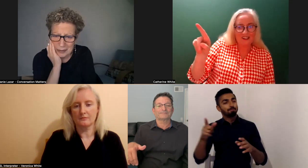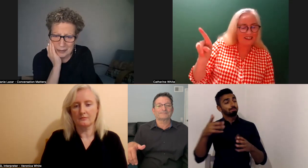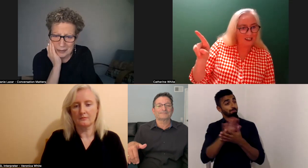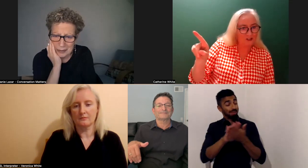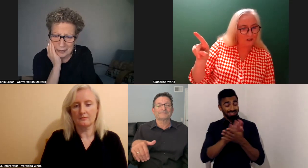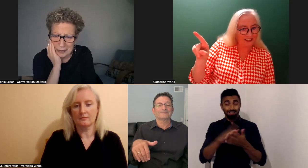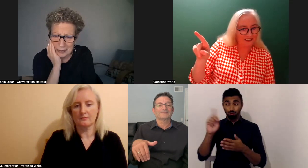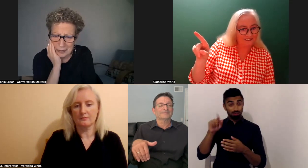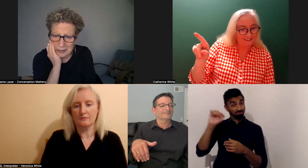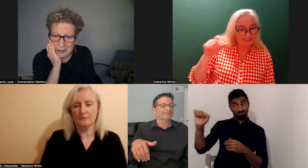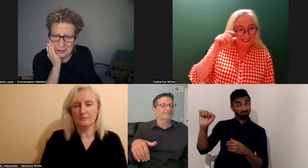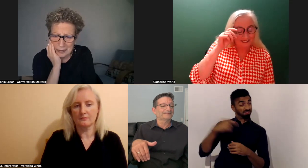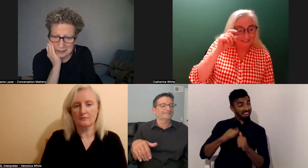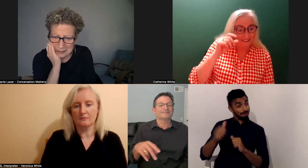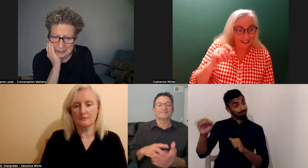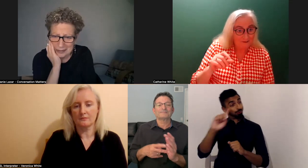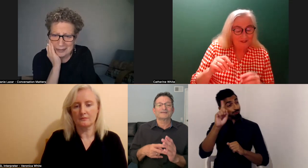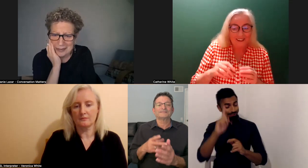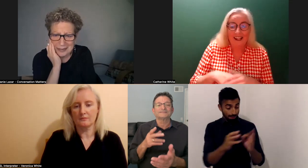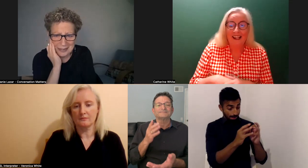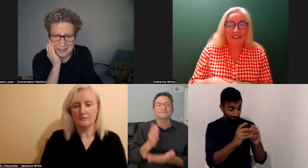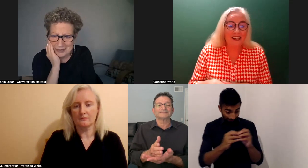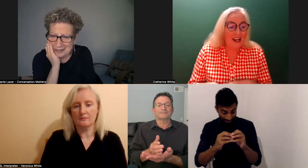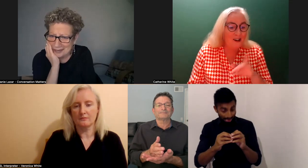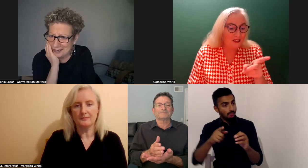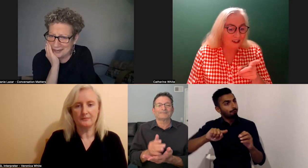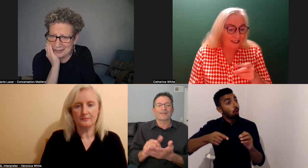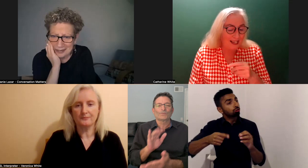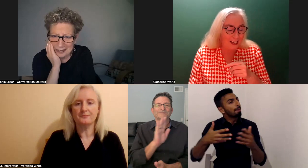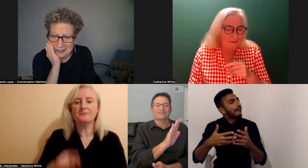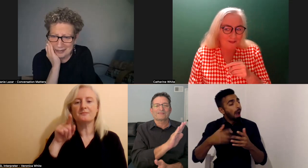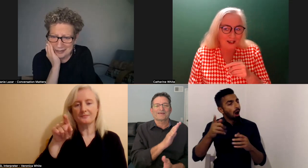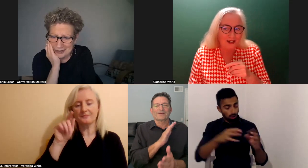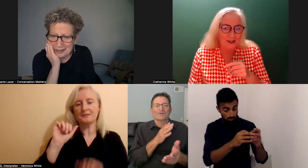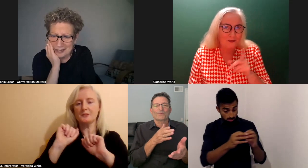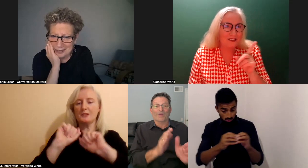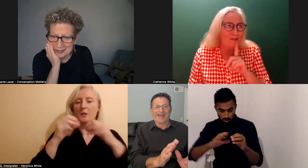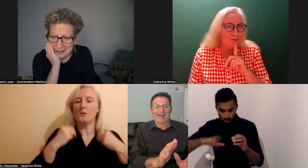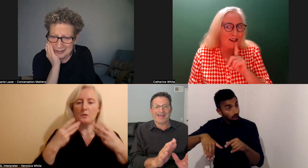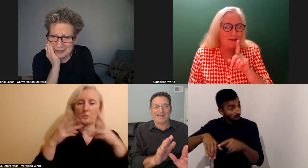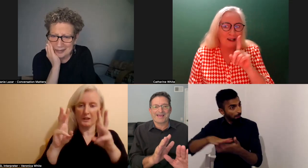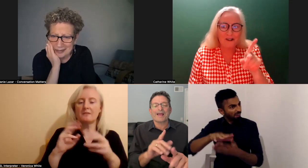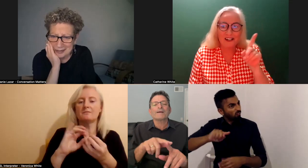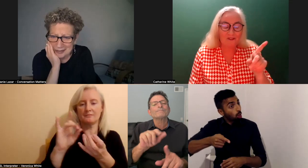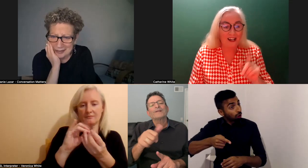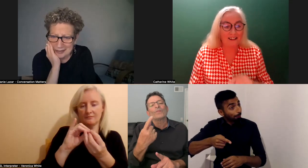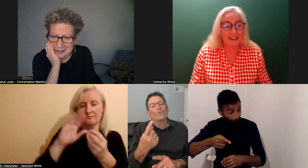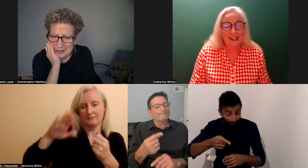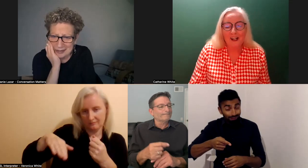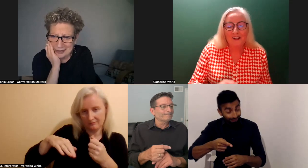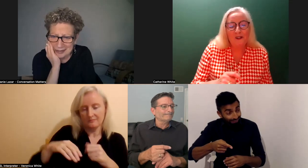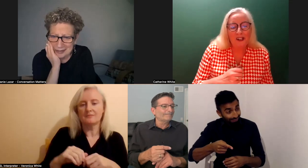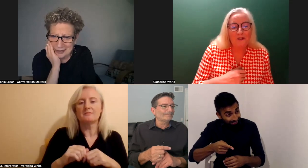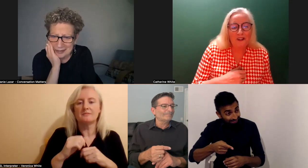was their style of doing it. Yeah. Then another one, I think it was belonged to my uncle's